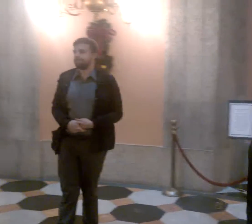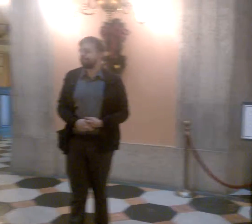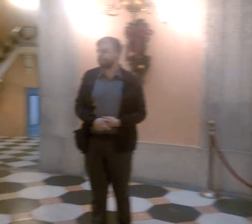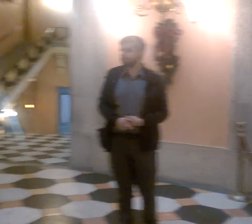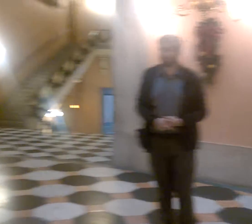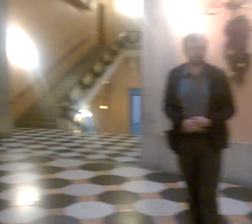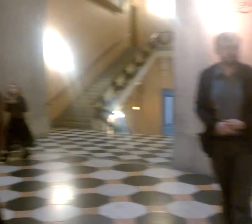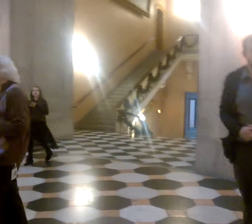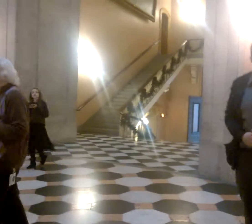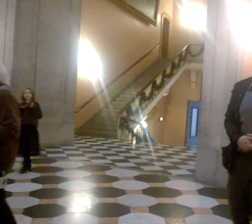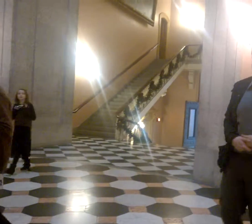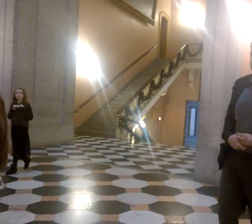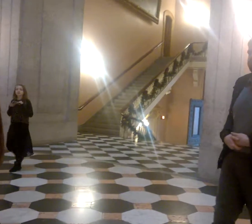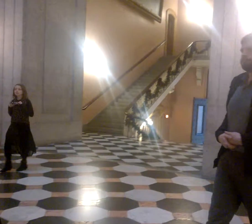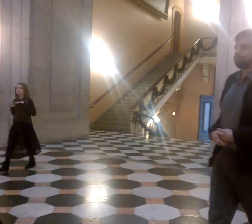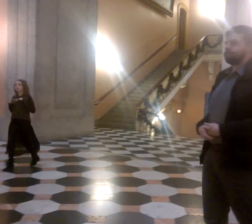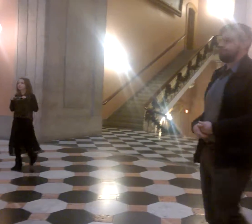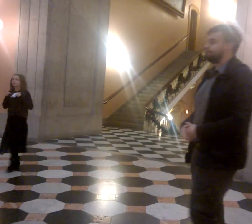Awesome.